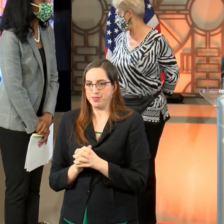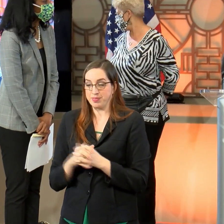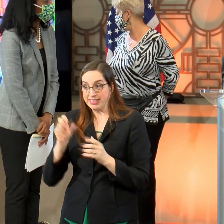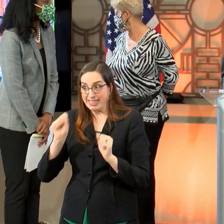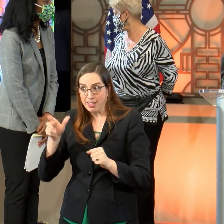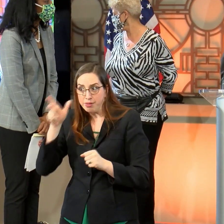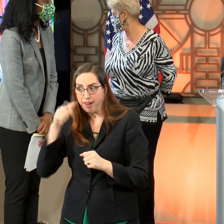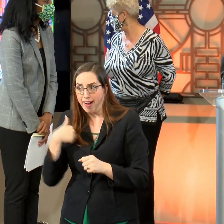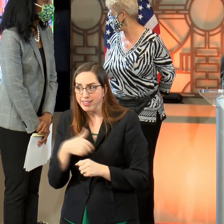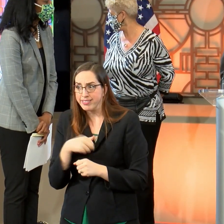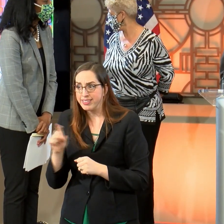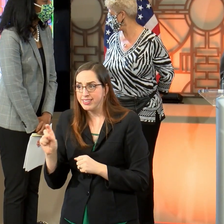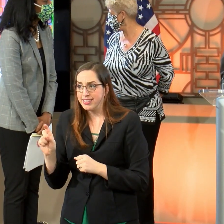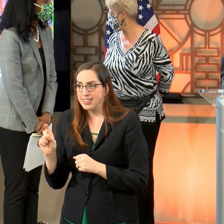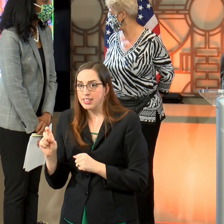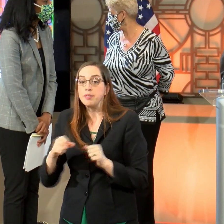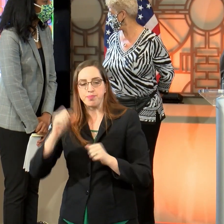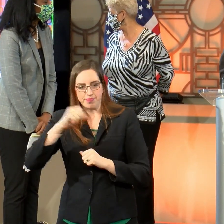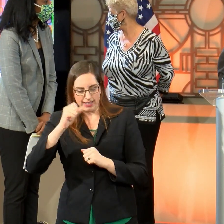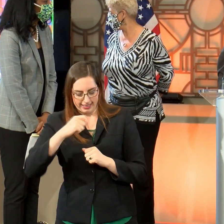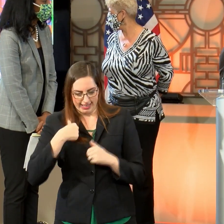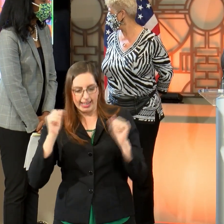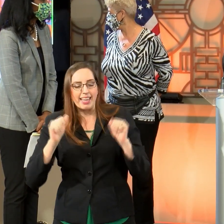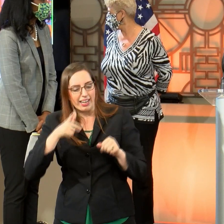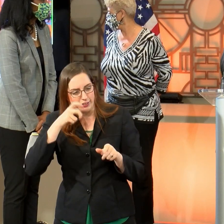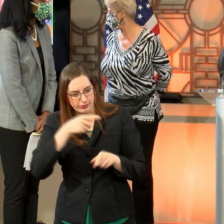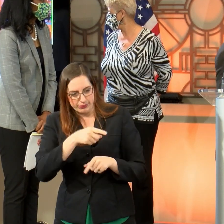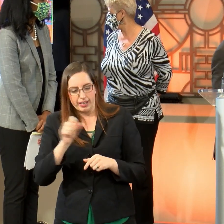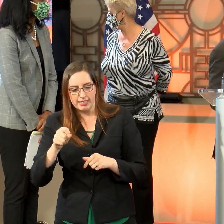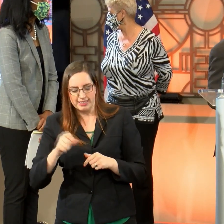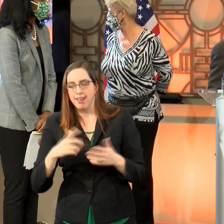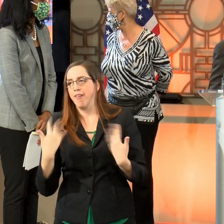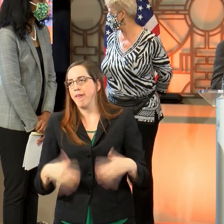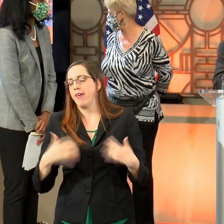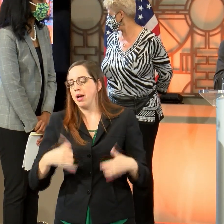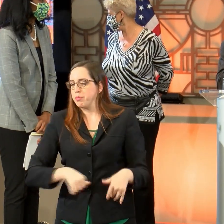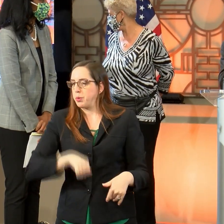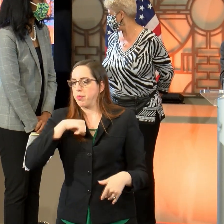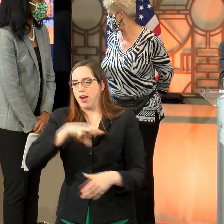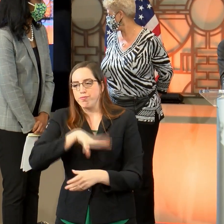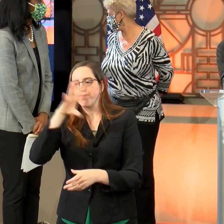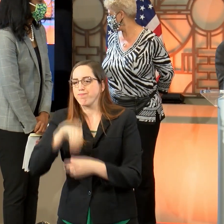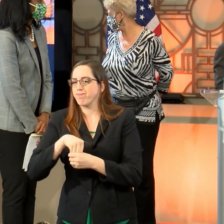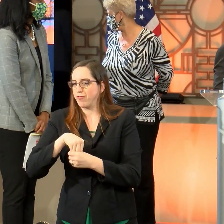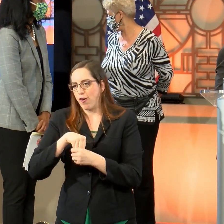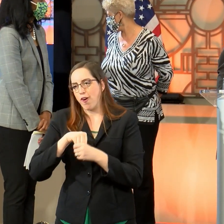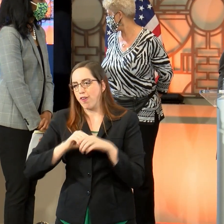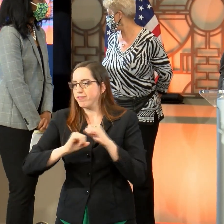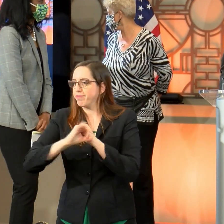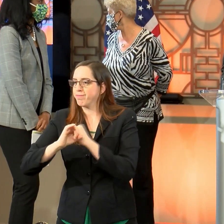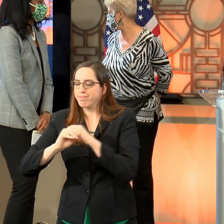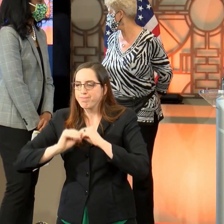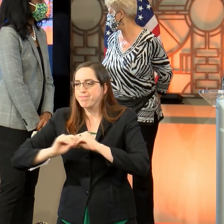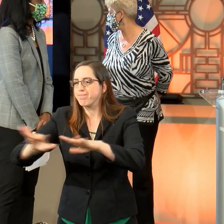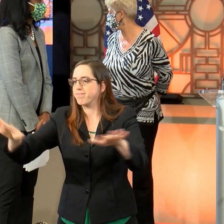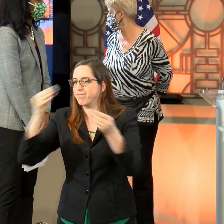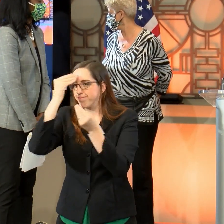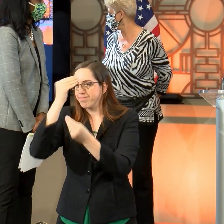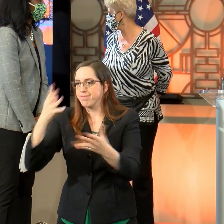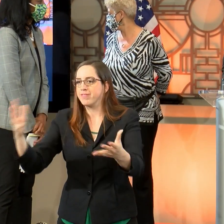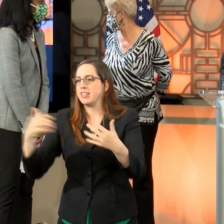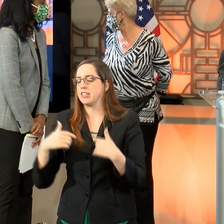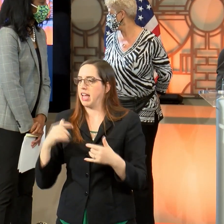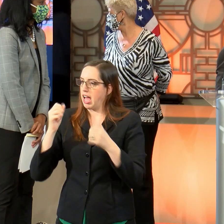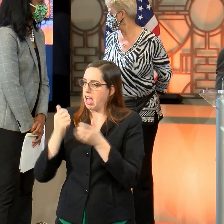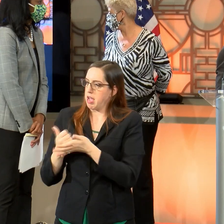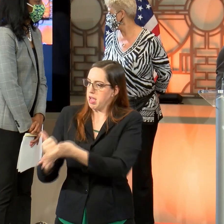Simone, can you hear us? Oh, yes, I can hear you. Okay. I'm so proud to be a part of this campaign, so hopefully everyone out there gets to